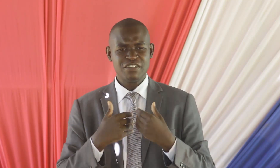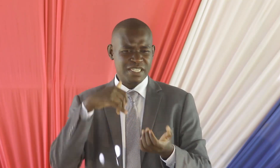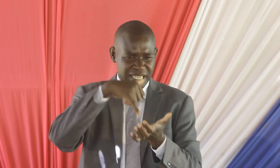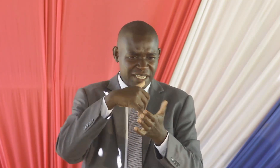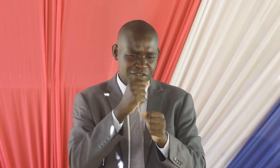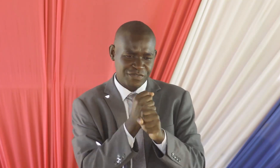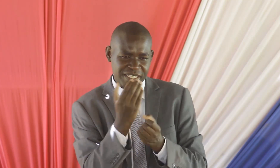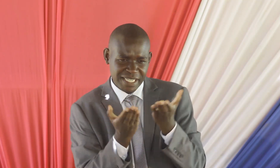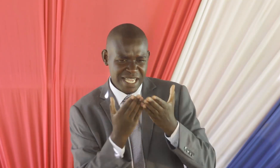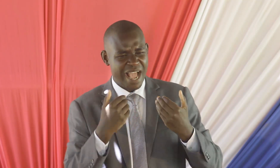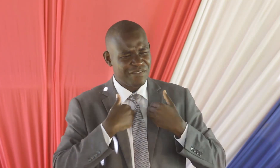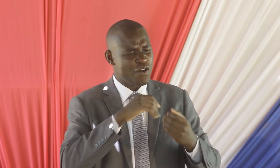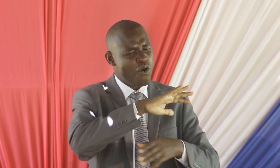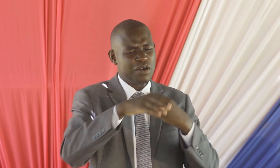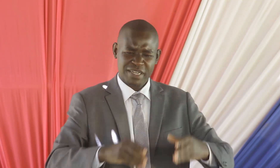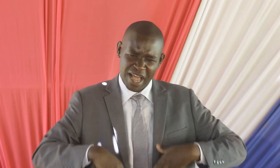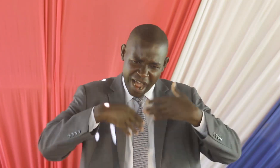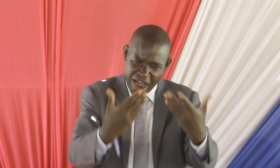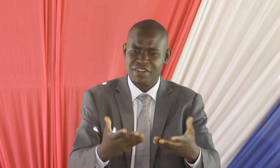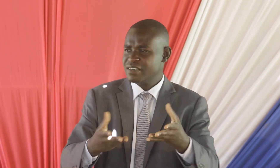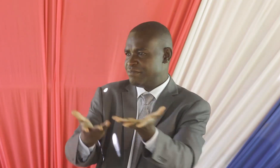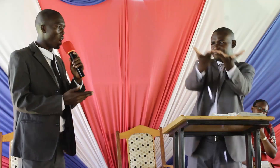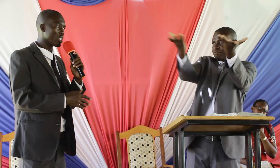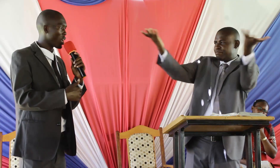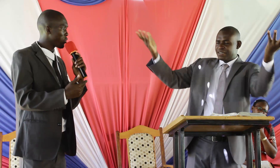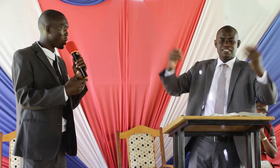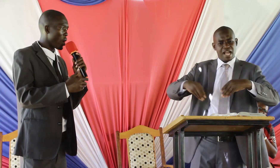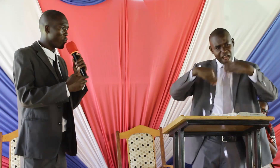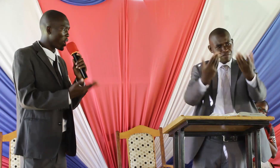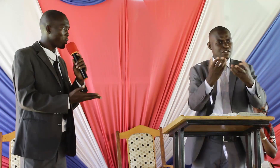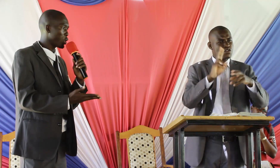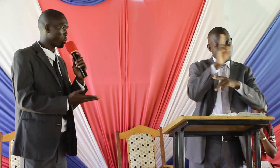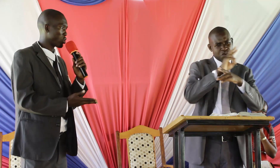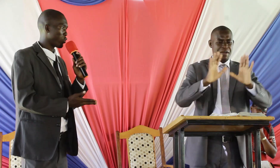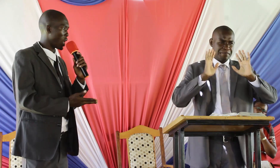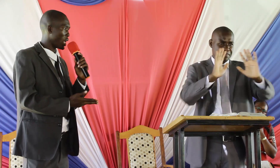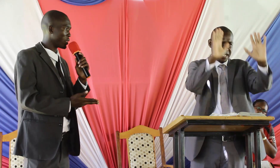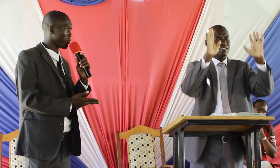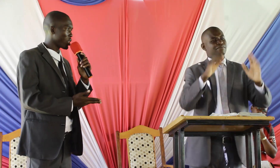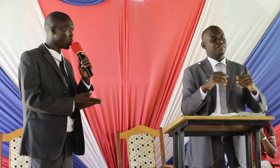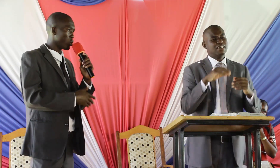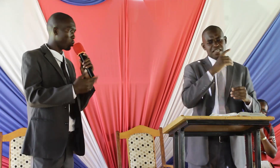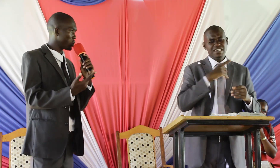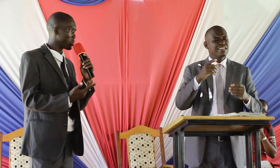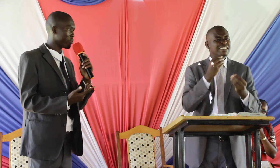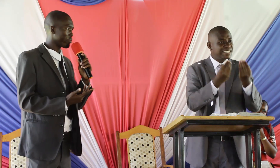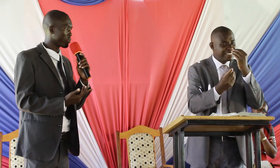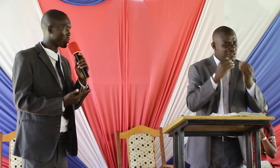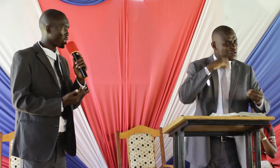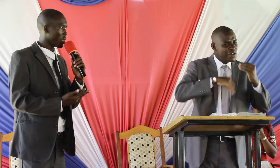having a young son, a servant, and gave a very big portion of land to